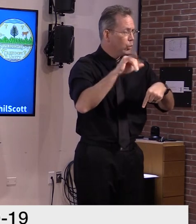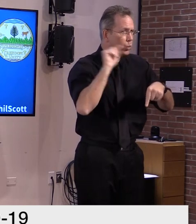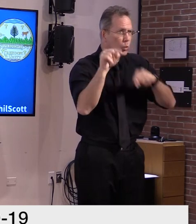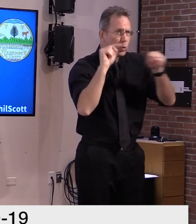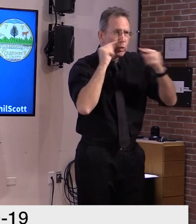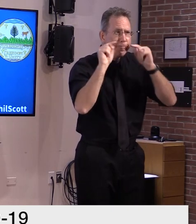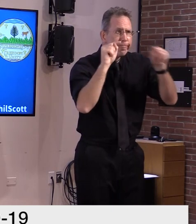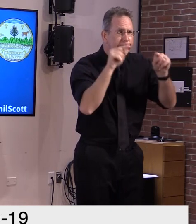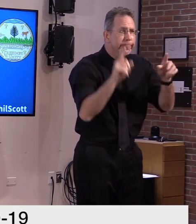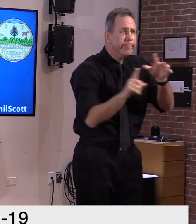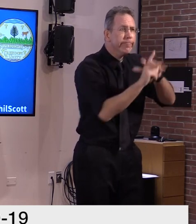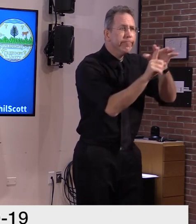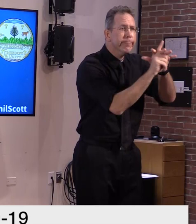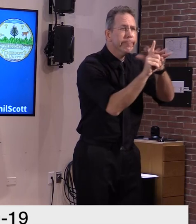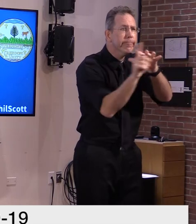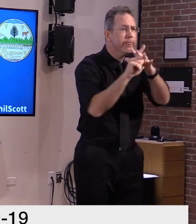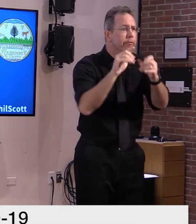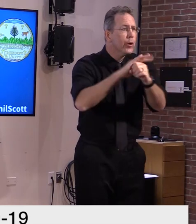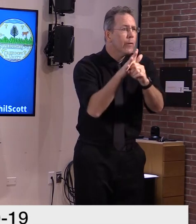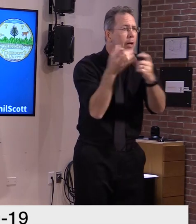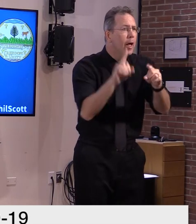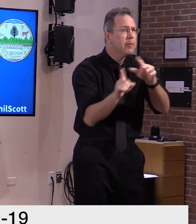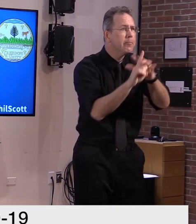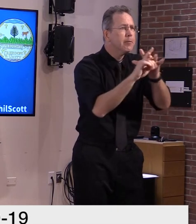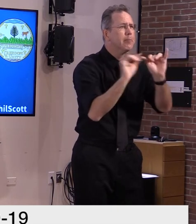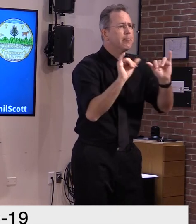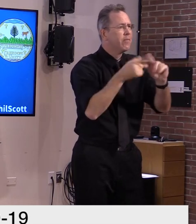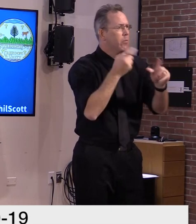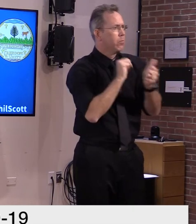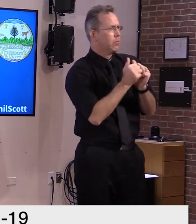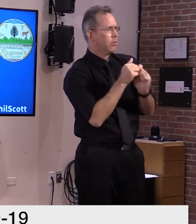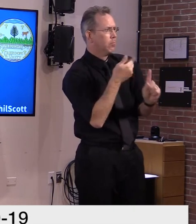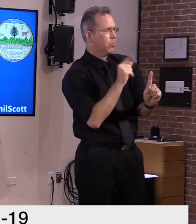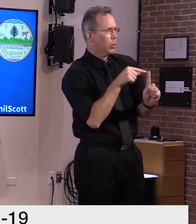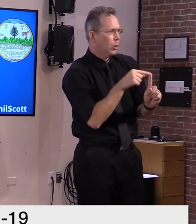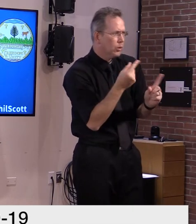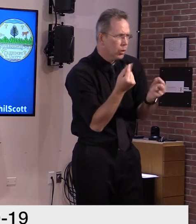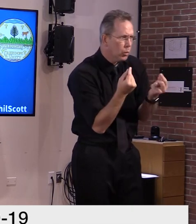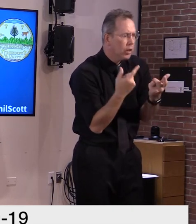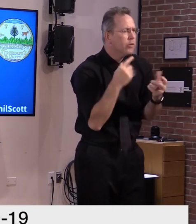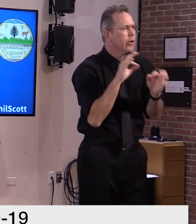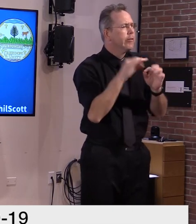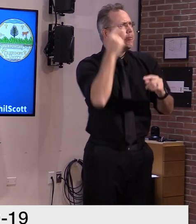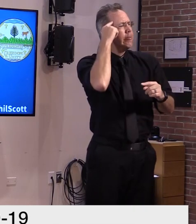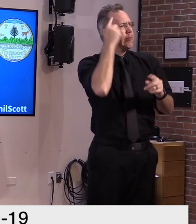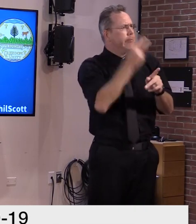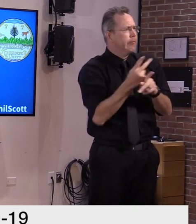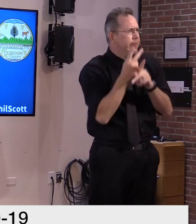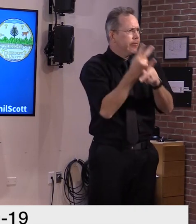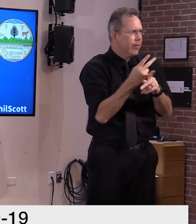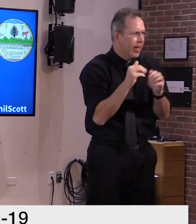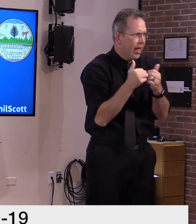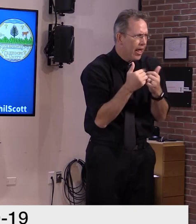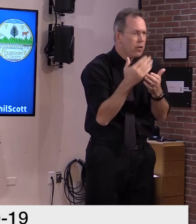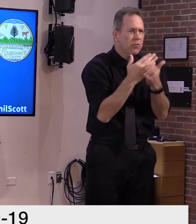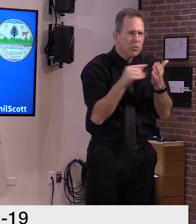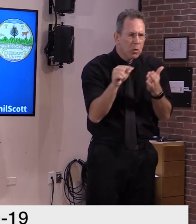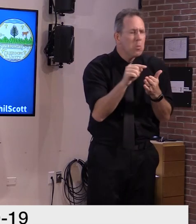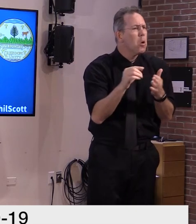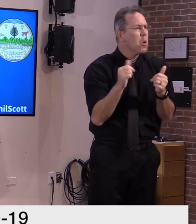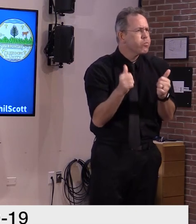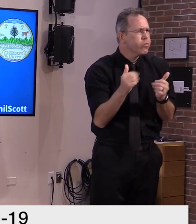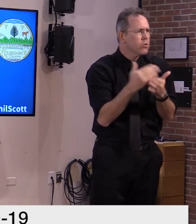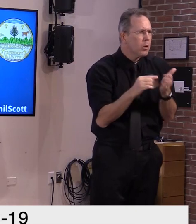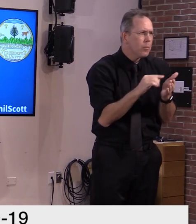guidance presents an appropriately cautious approach and was developed with input from health experts and educators, as well